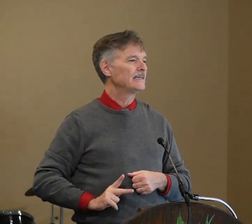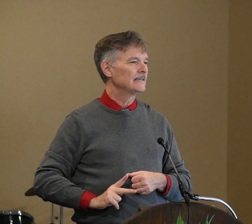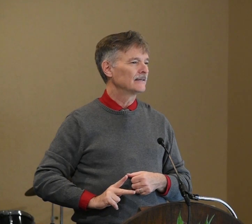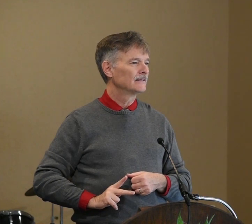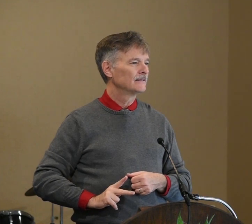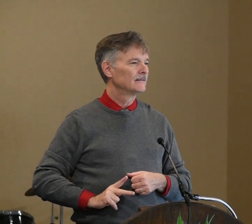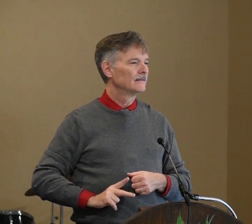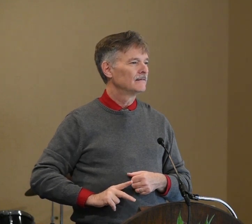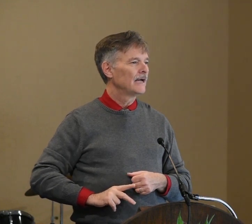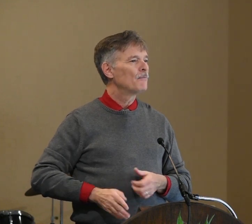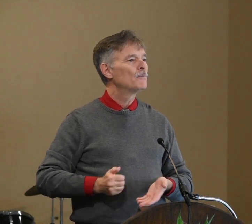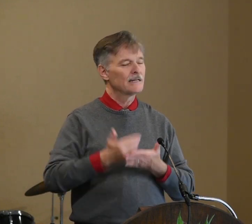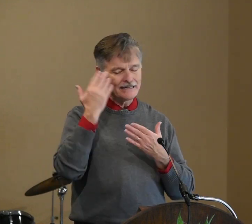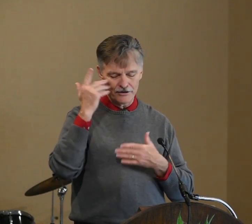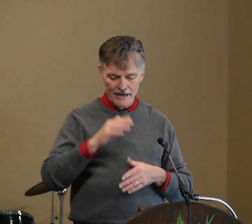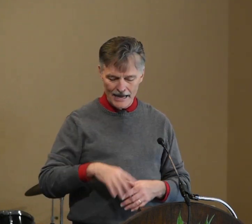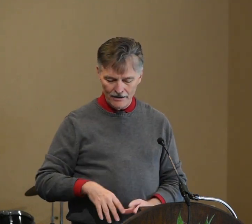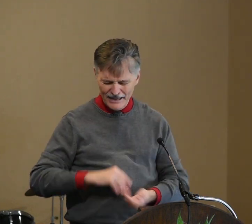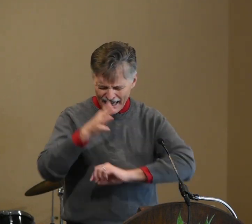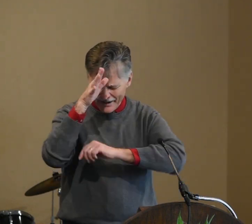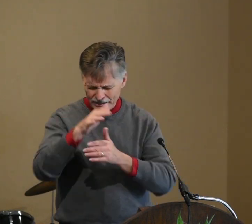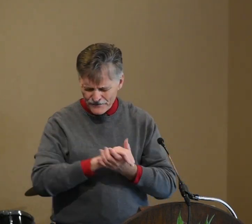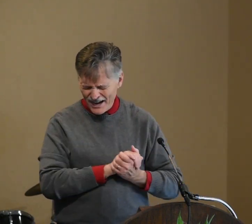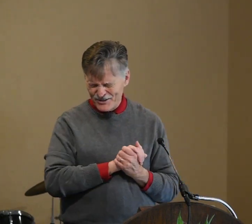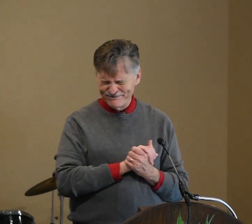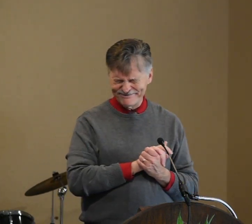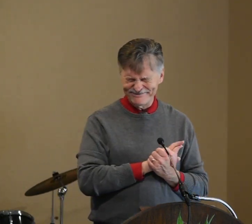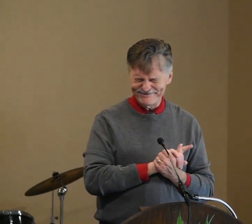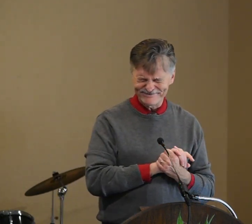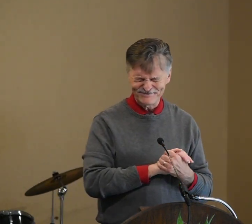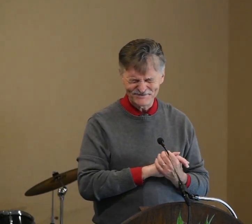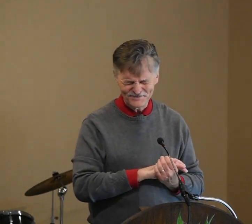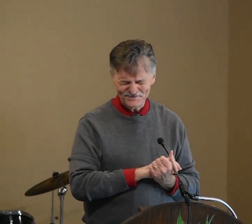King. And we want to tell you how. Heavenly Father,